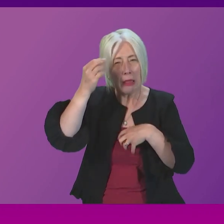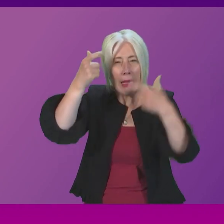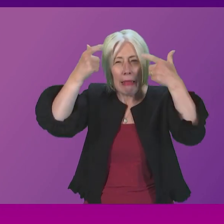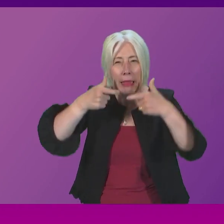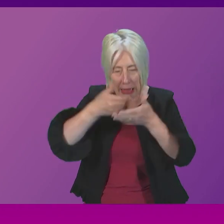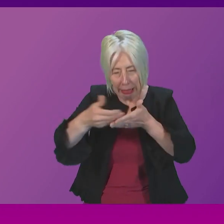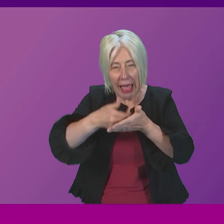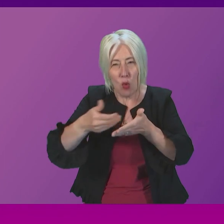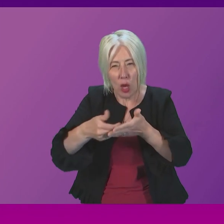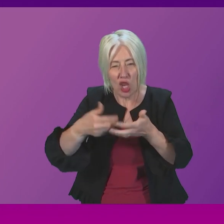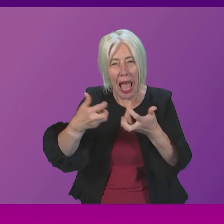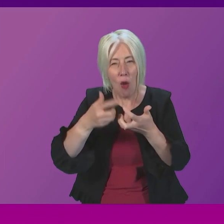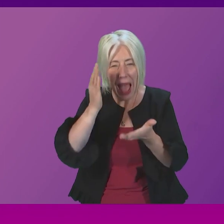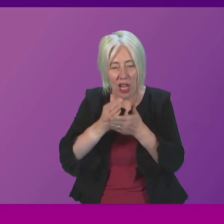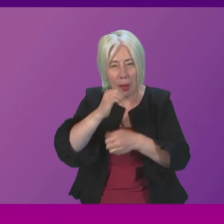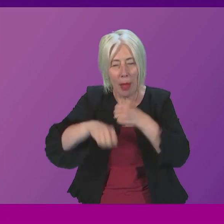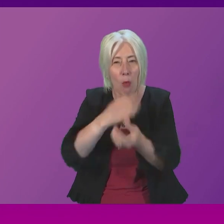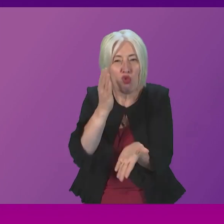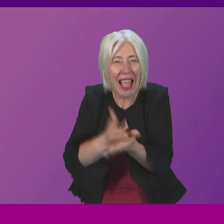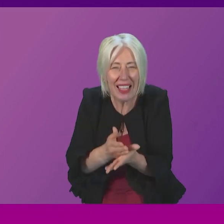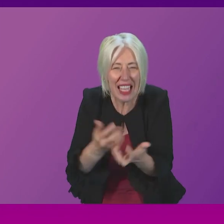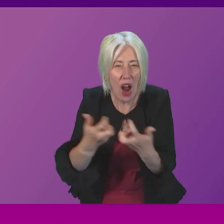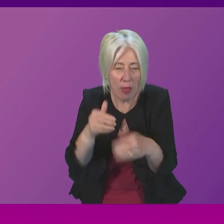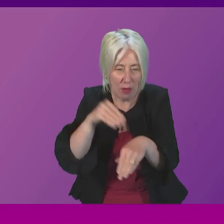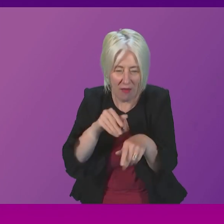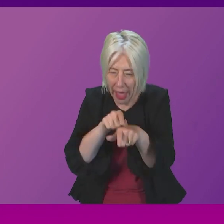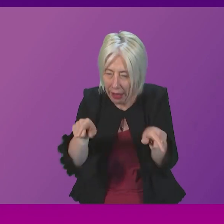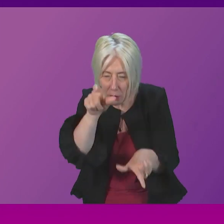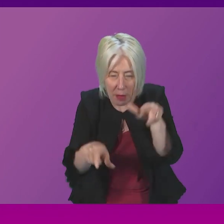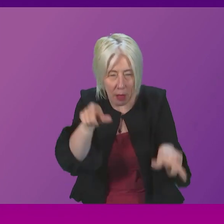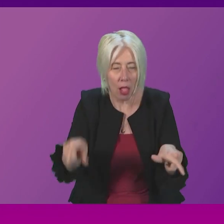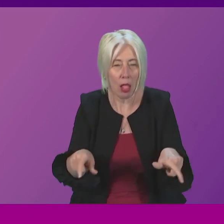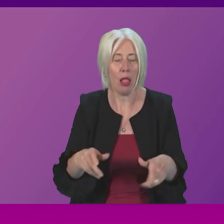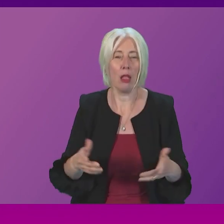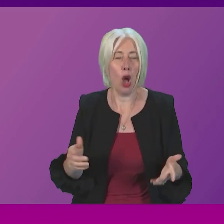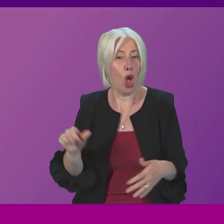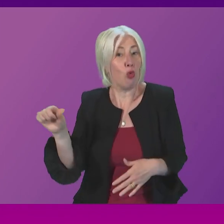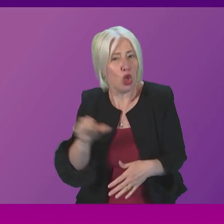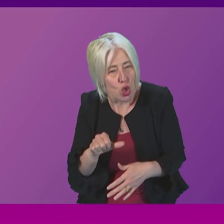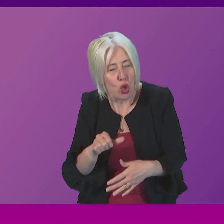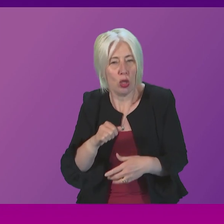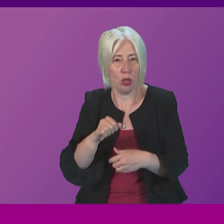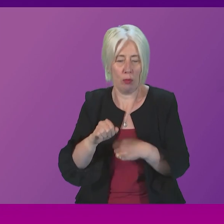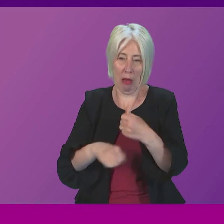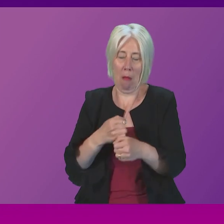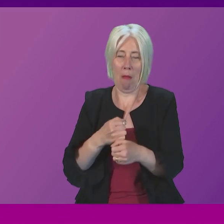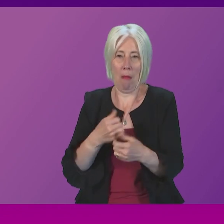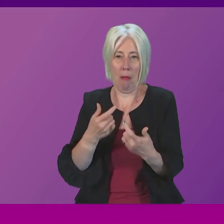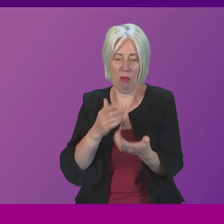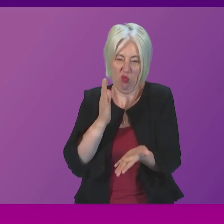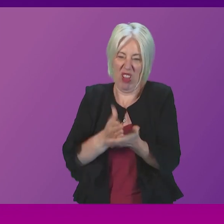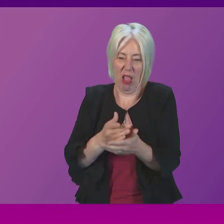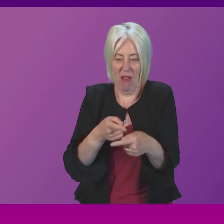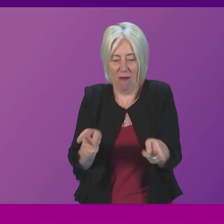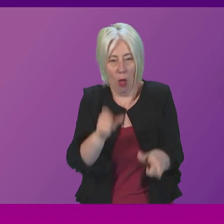translated into reality on the ground, or how that legalese should get translated into reality on the ground.